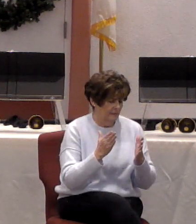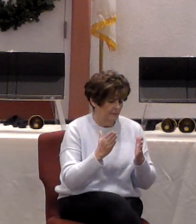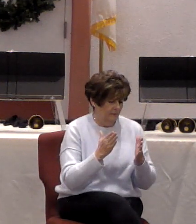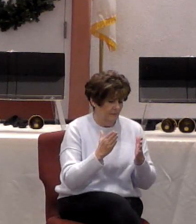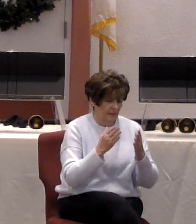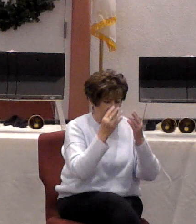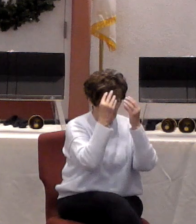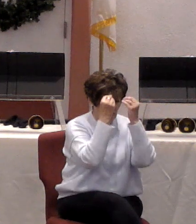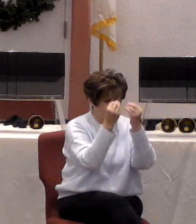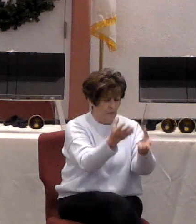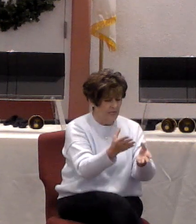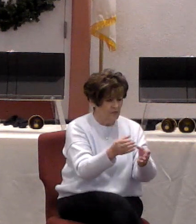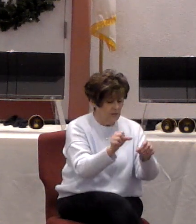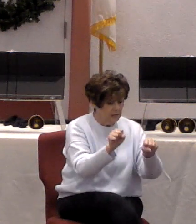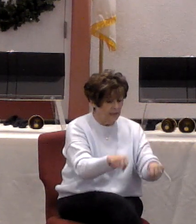information is power.